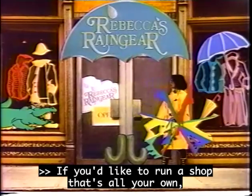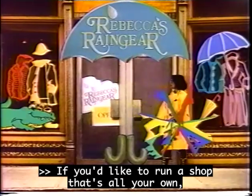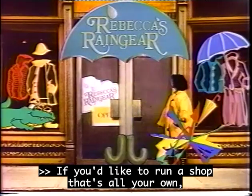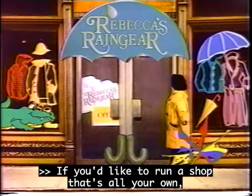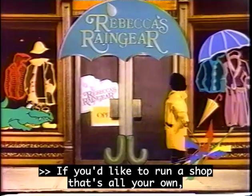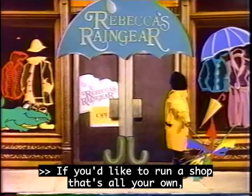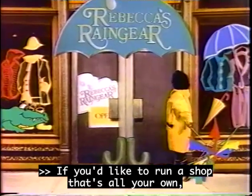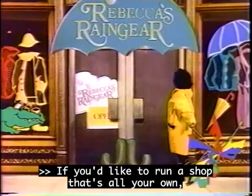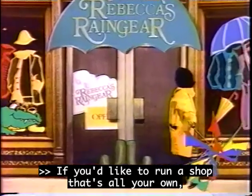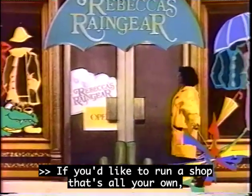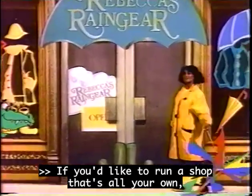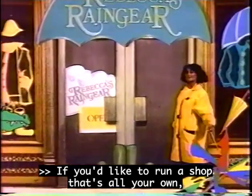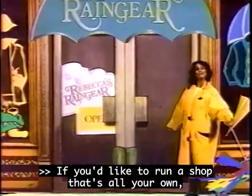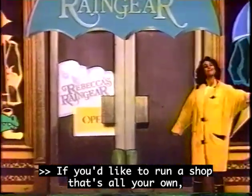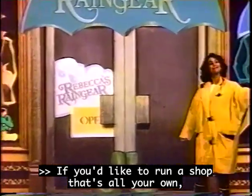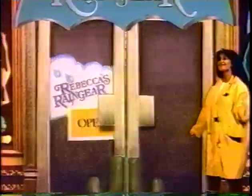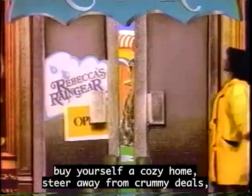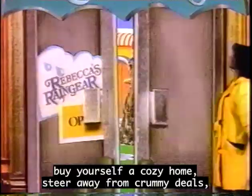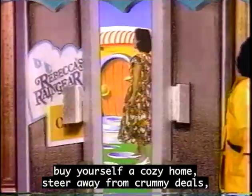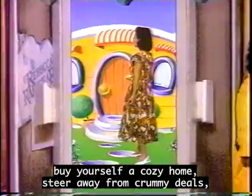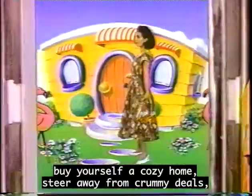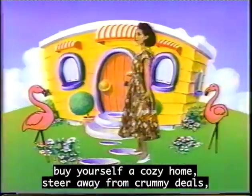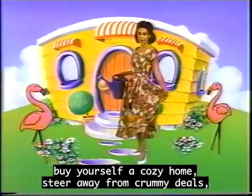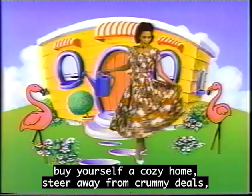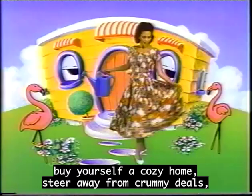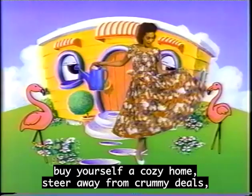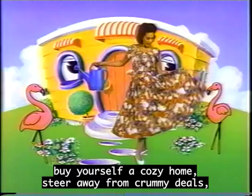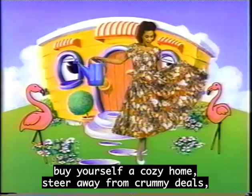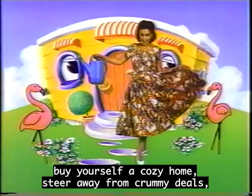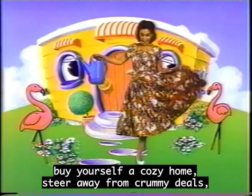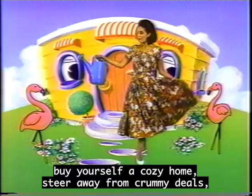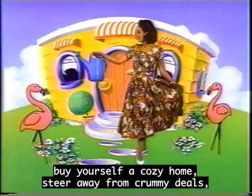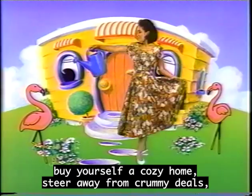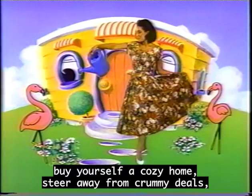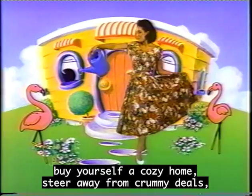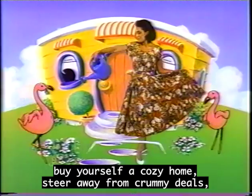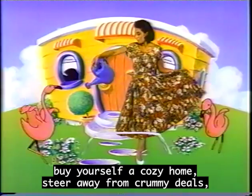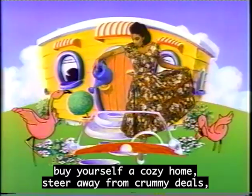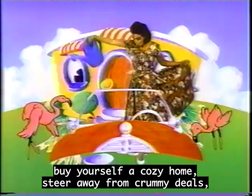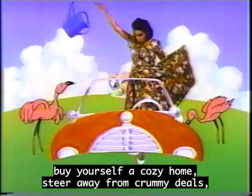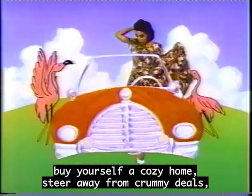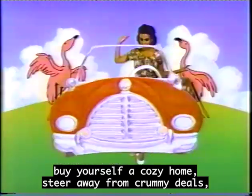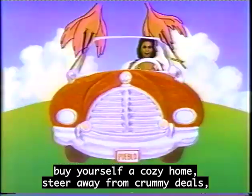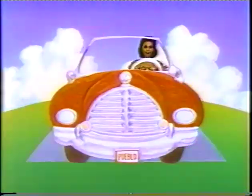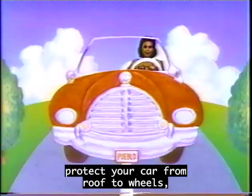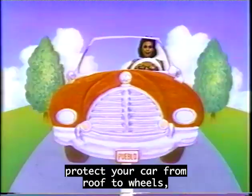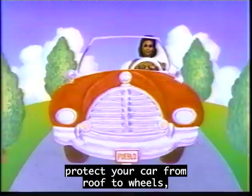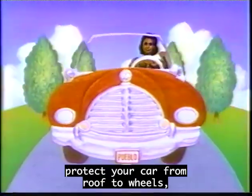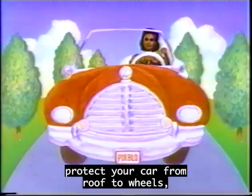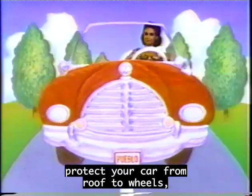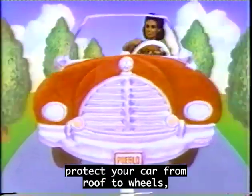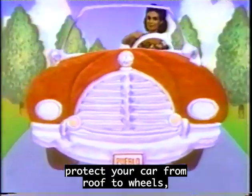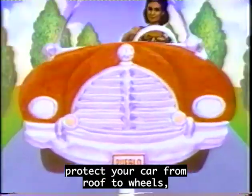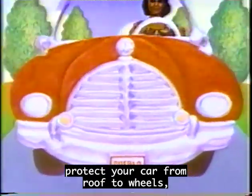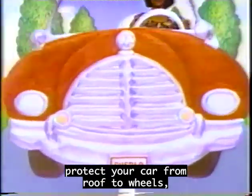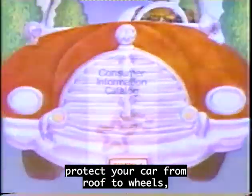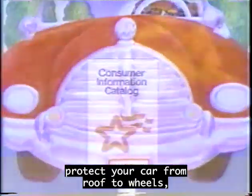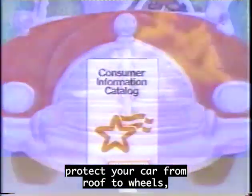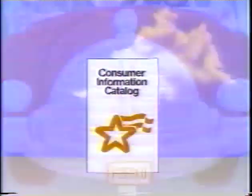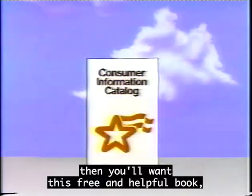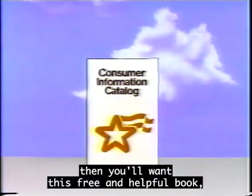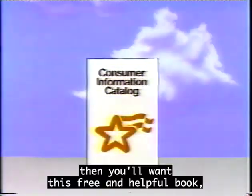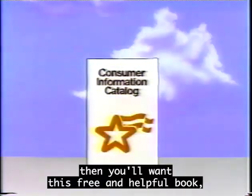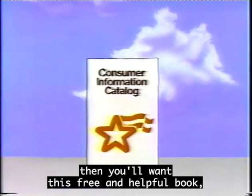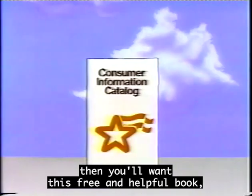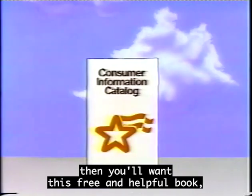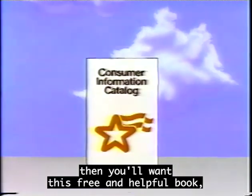If you'd like to run a shop that's all your own, buy yourself a cozy home, steer away from crummy deals, protect your car from roof to